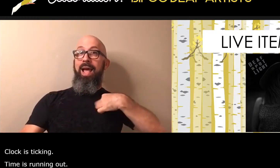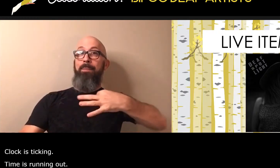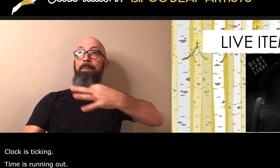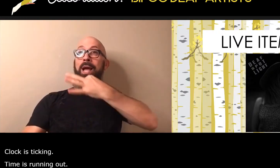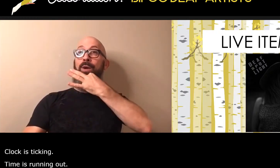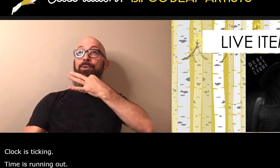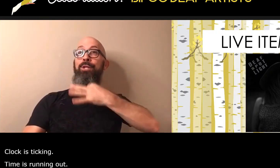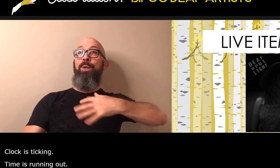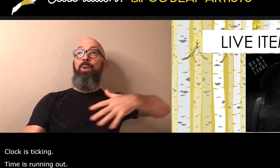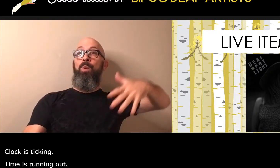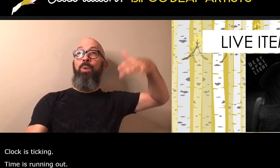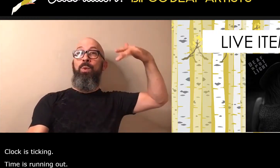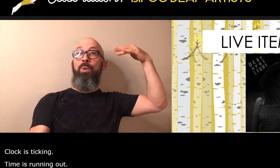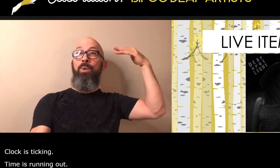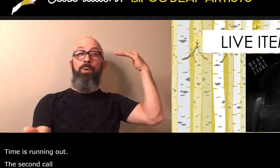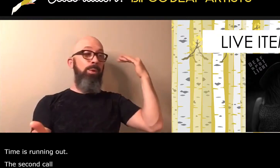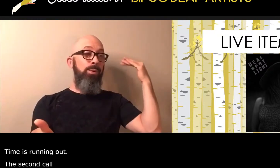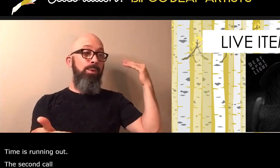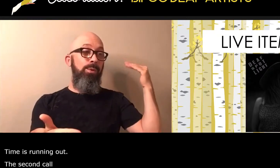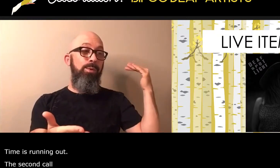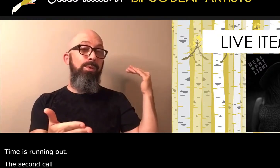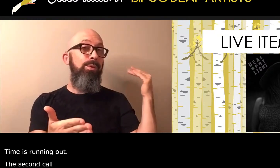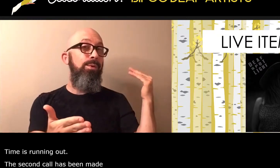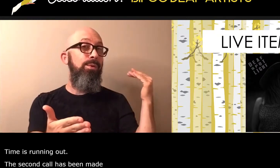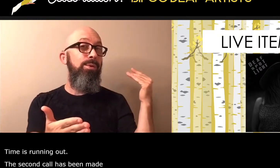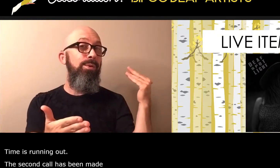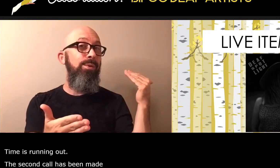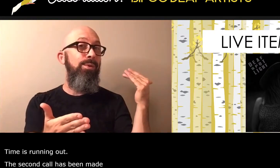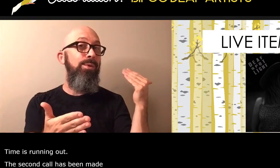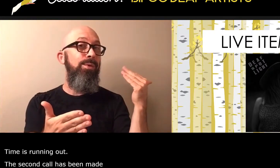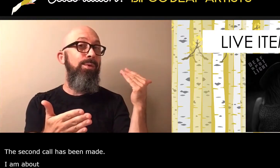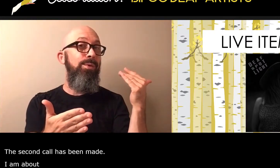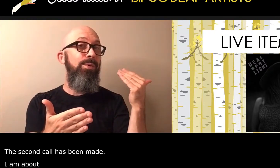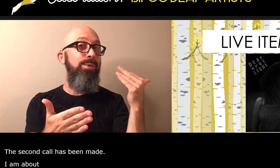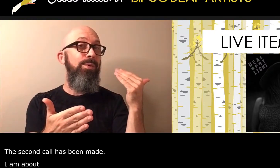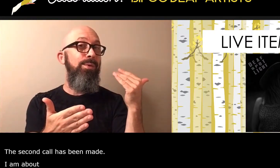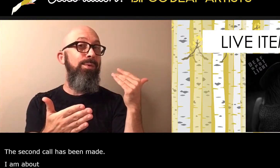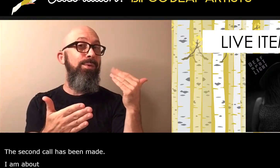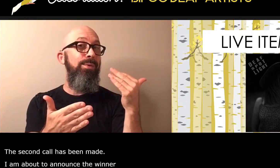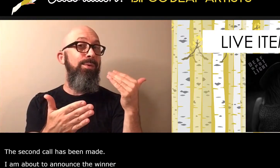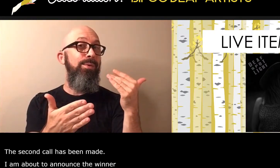The second call has been made. I am about to announce the winner.